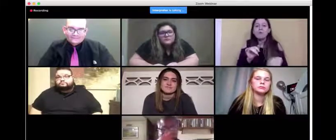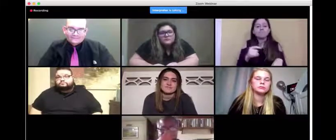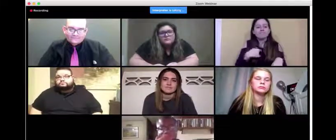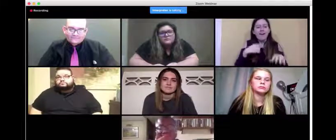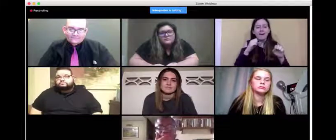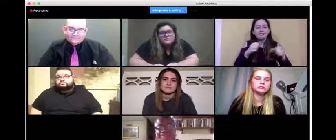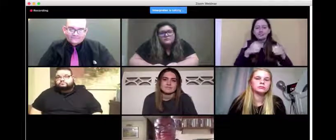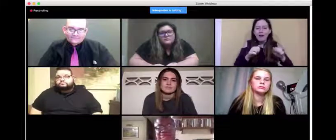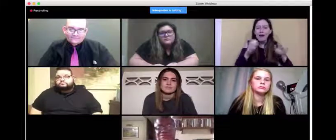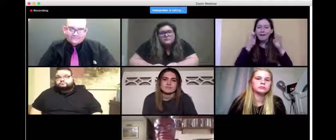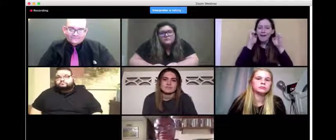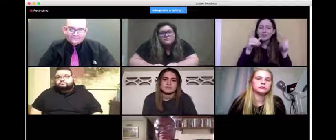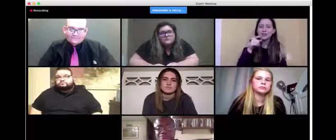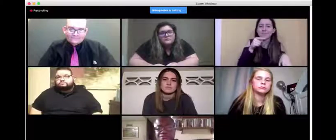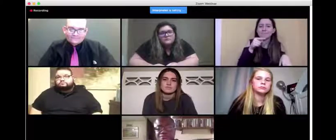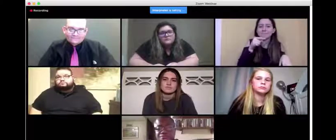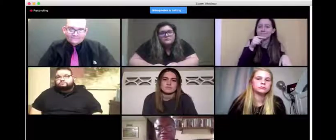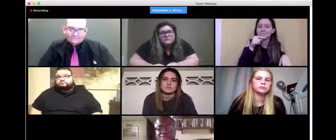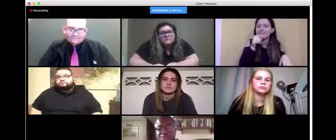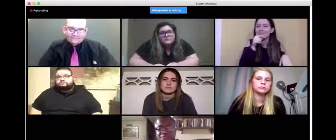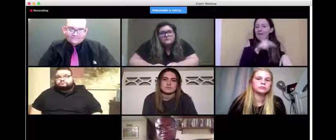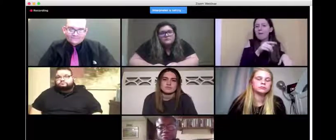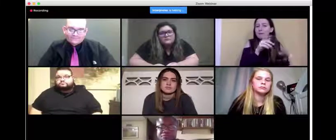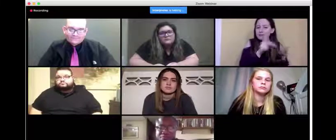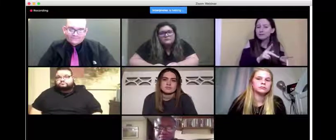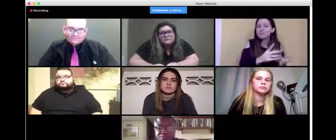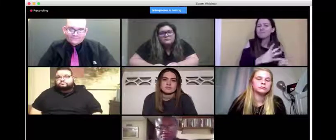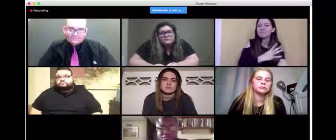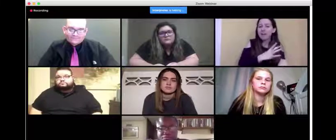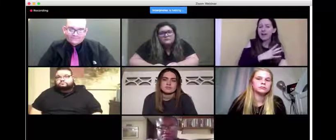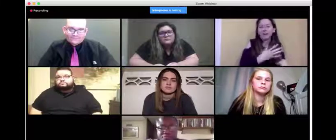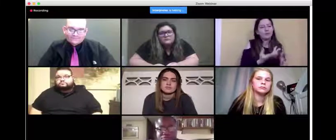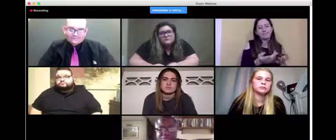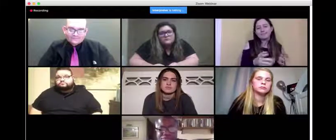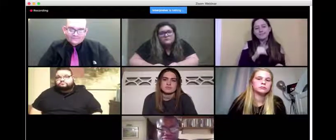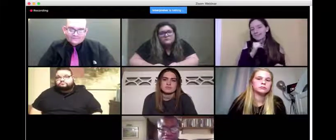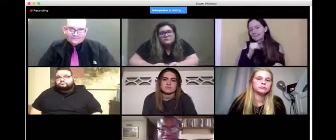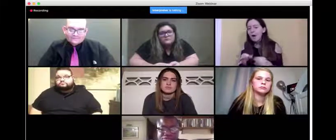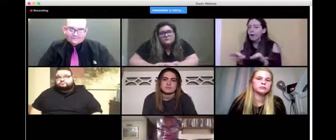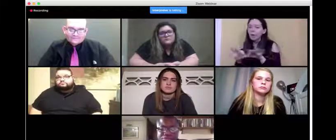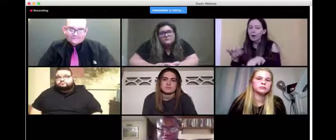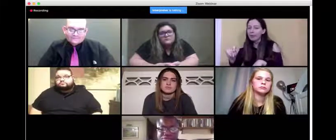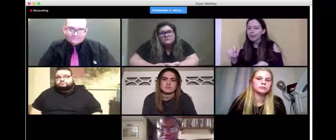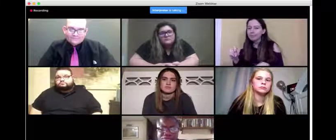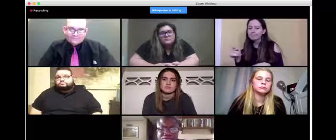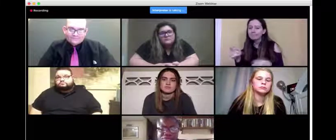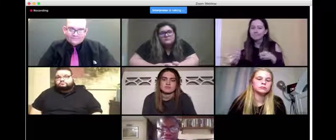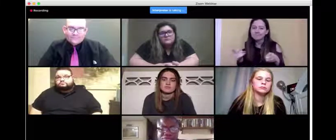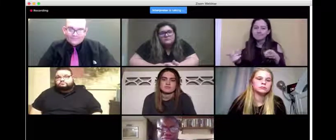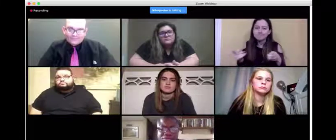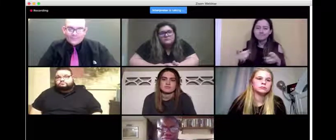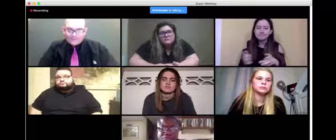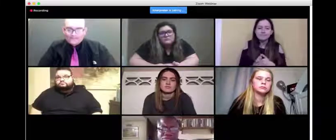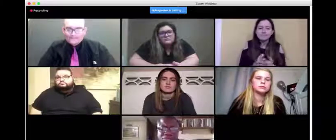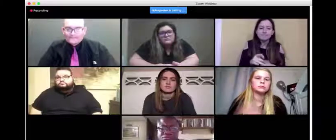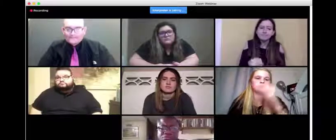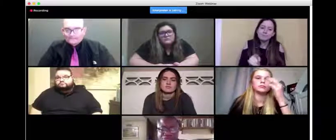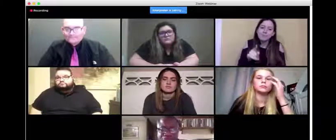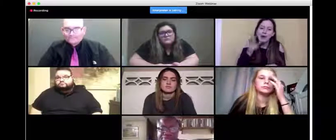and if I can't, it's not worth it. So you have to decide which it is. Now, Blakelyn. People try